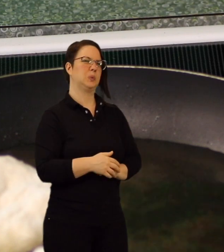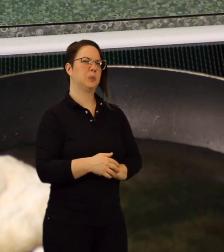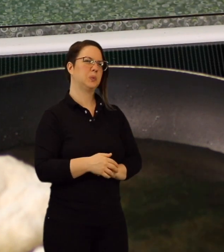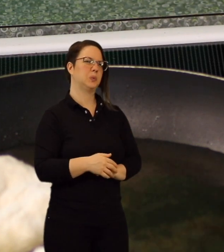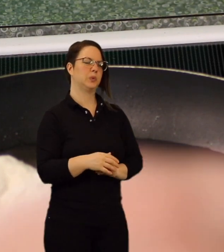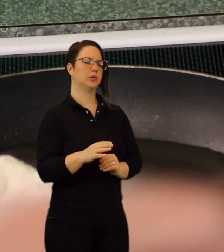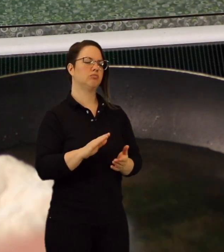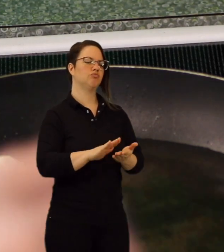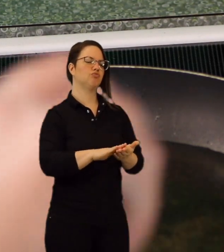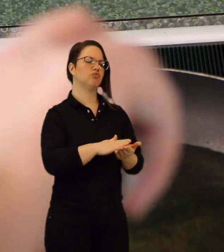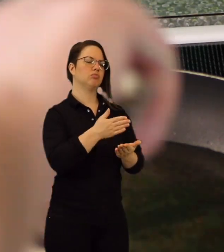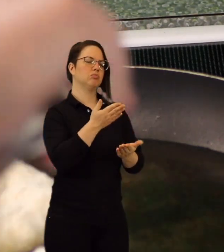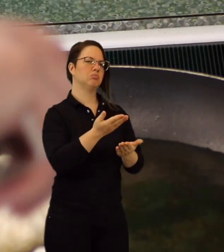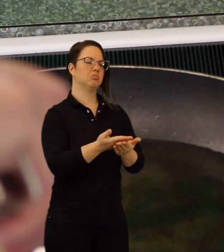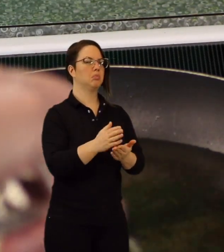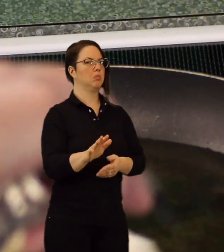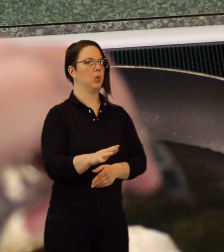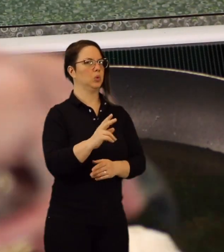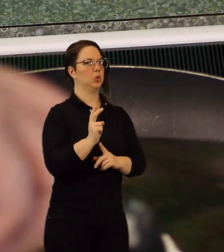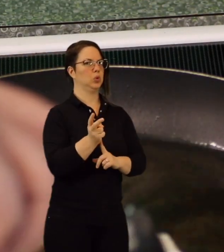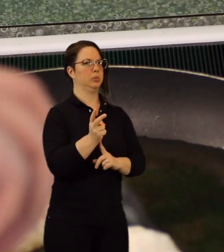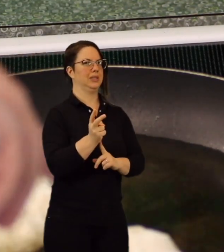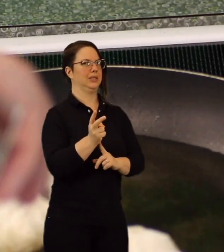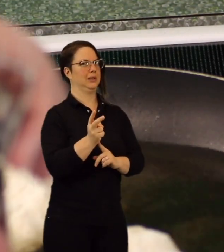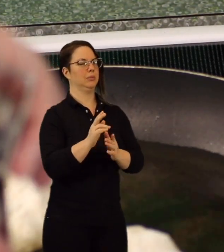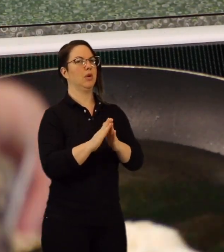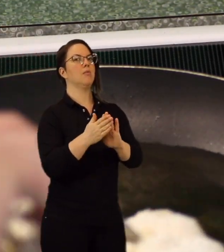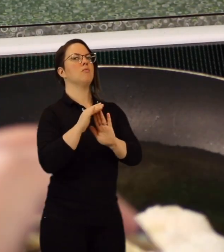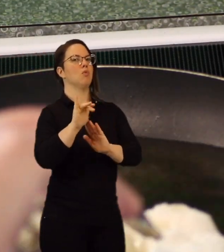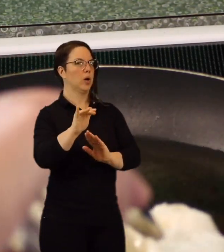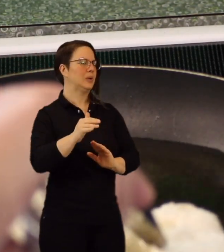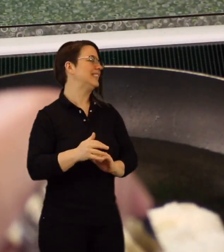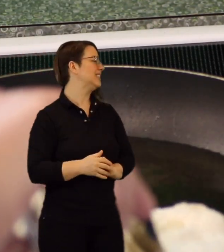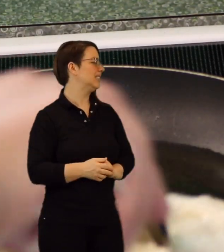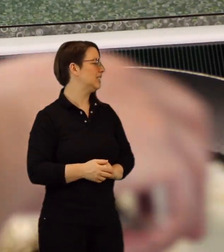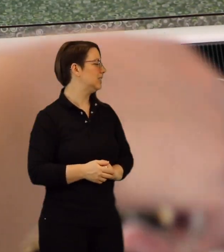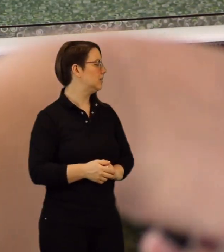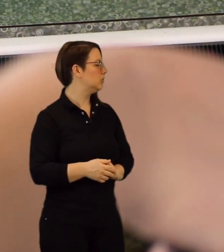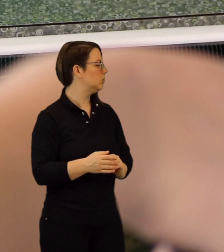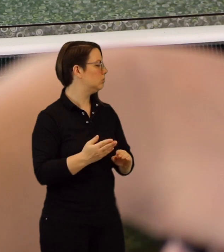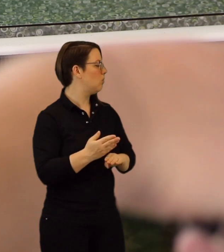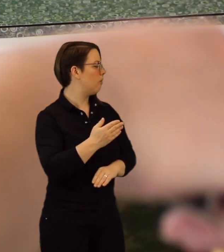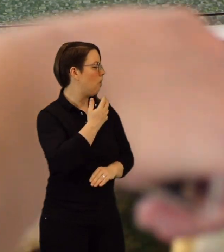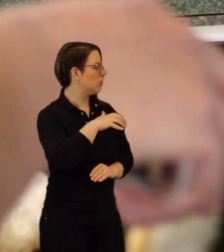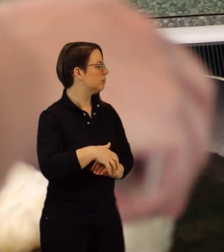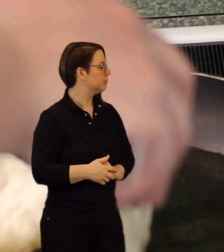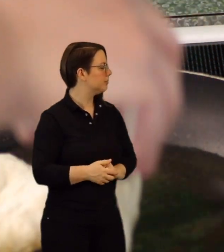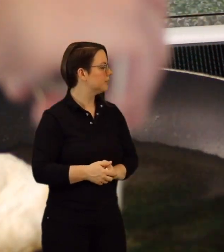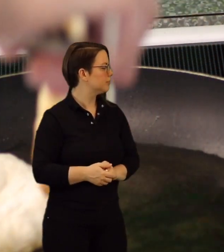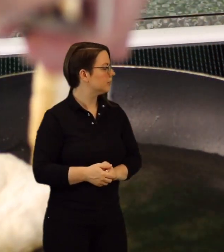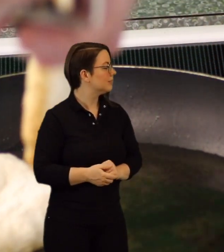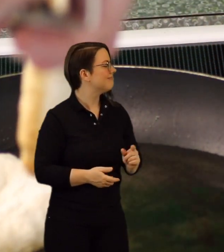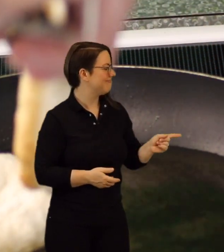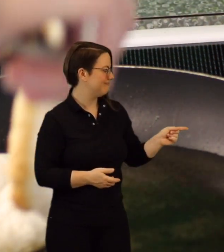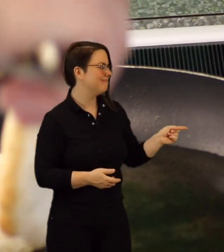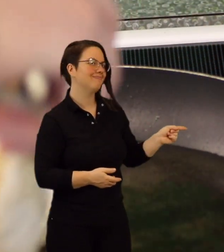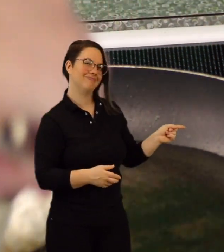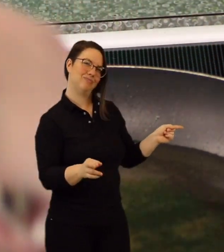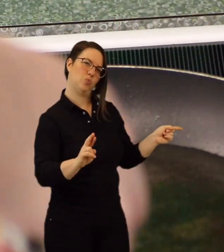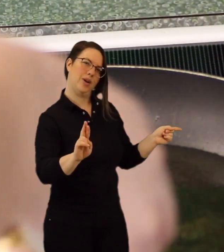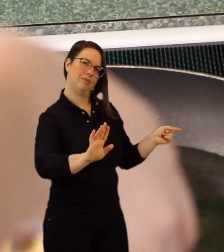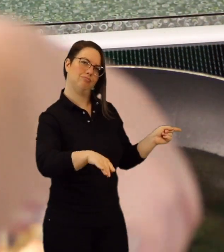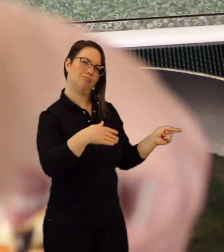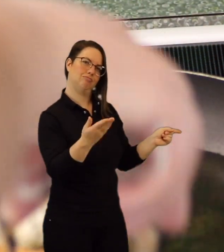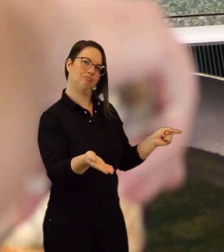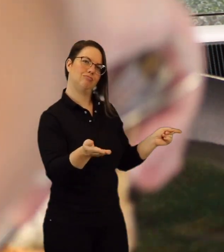2 minutes, a little bit more. And then this first piece we put in, it's ready to flip. You can see it's nice and golden brown.